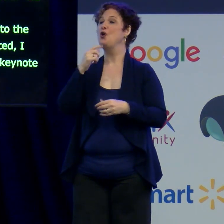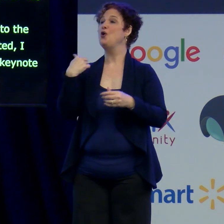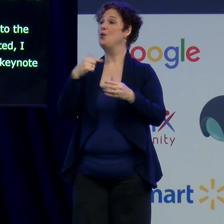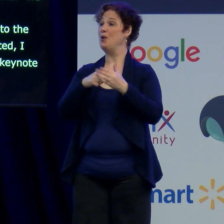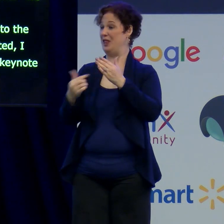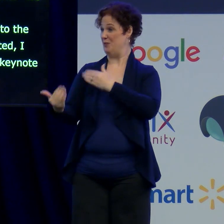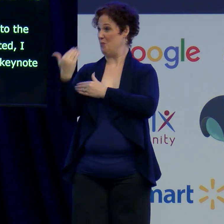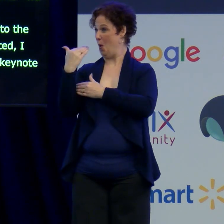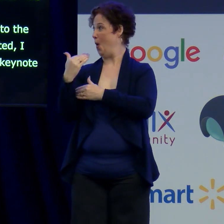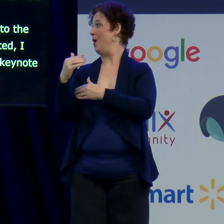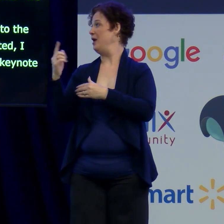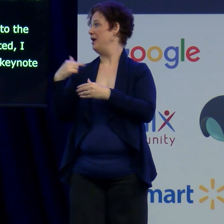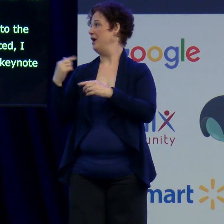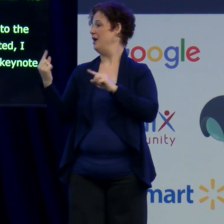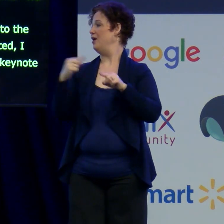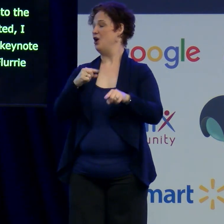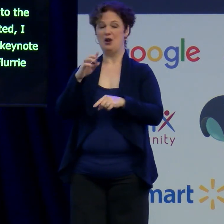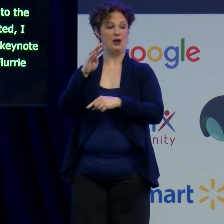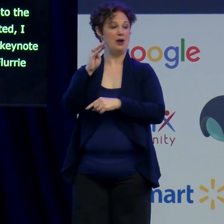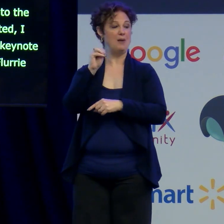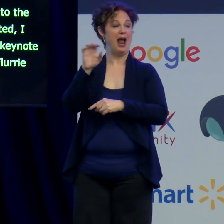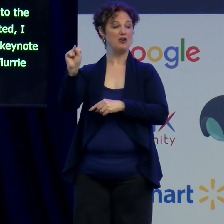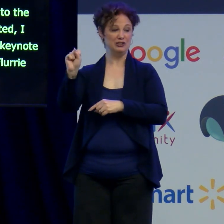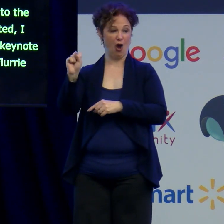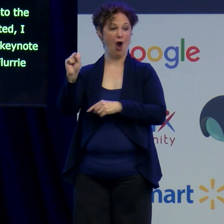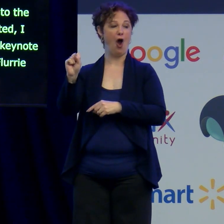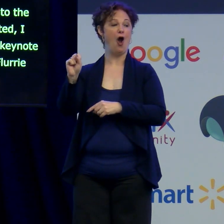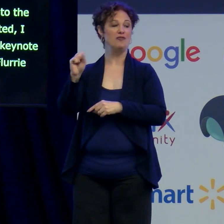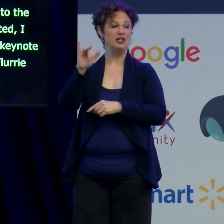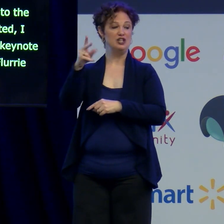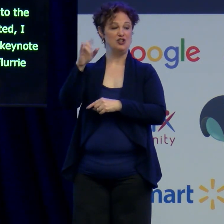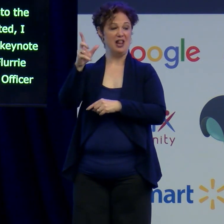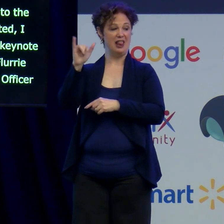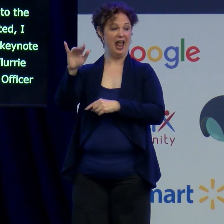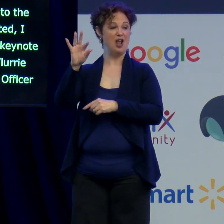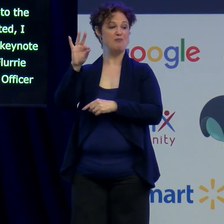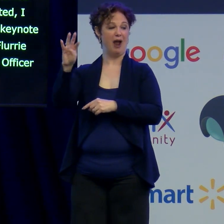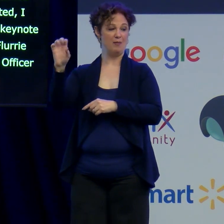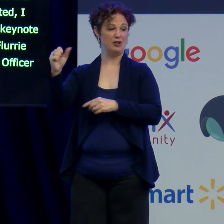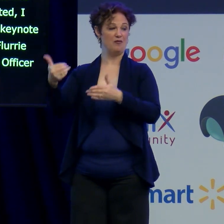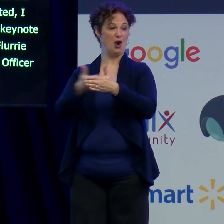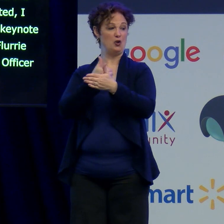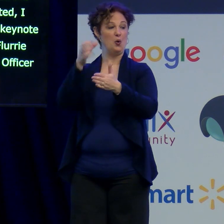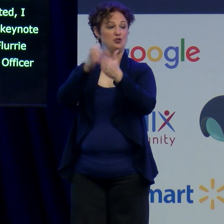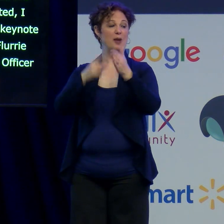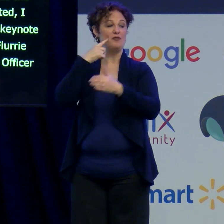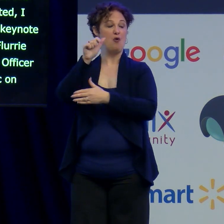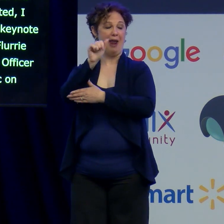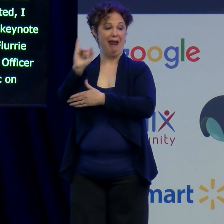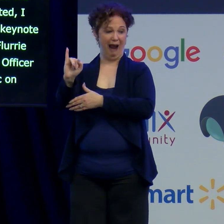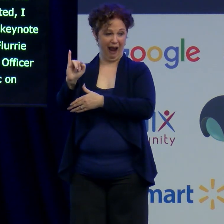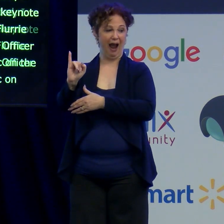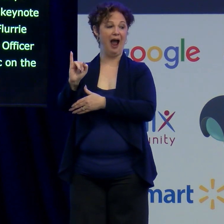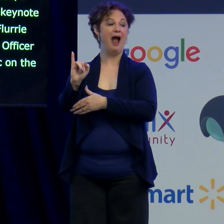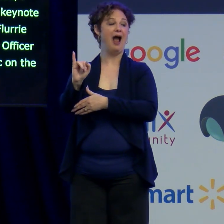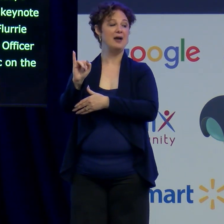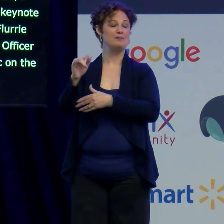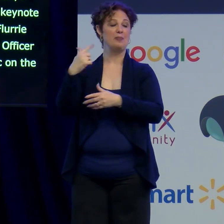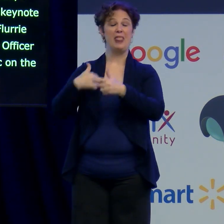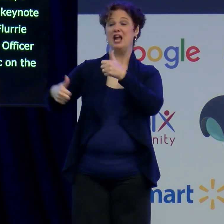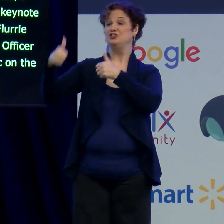this morning, the Chief Executive Officer of Microsoft, who will address the topic on the new chapter for AI. As Chief